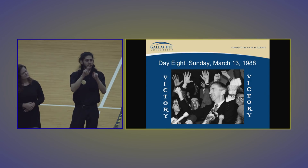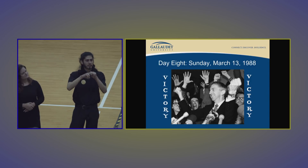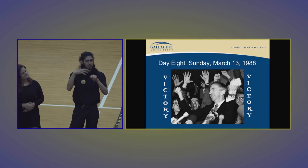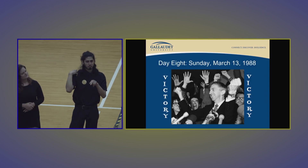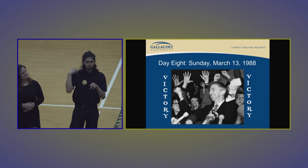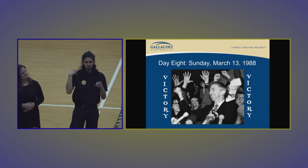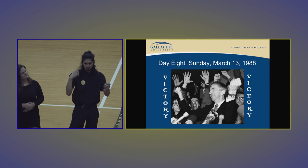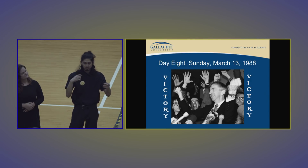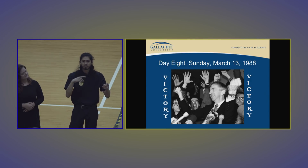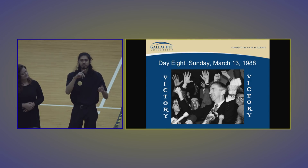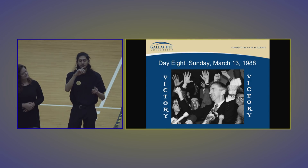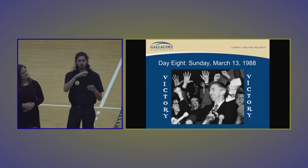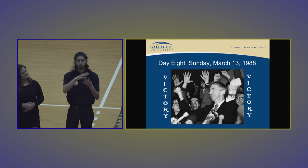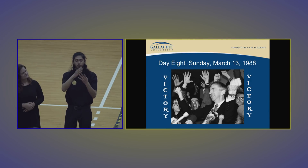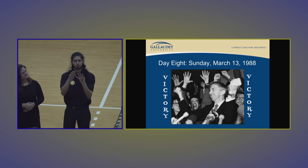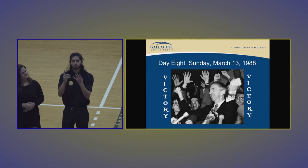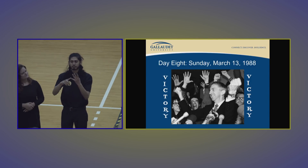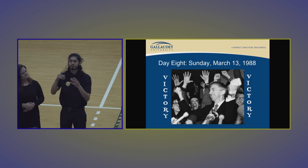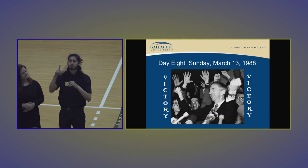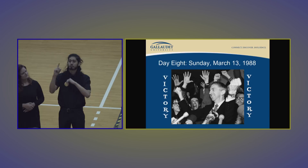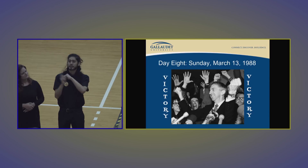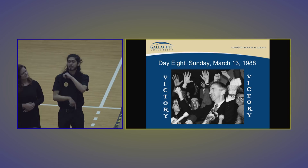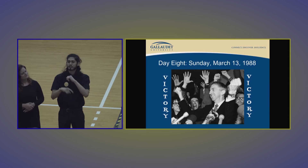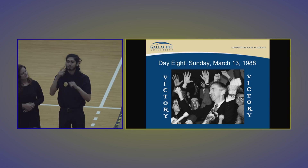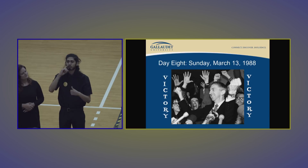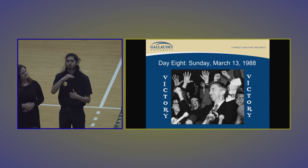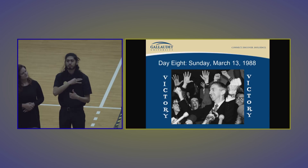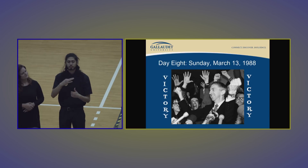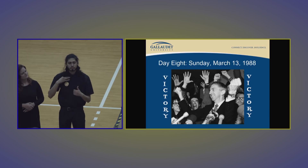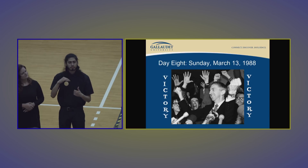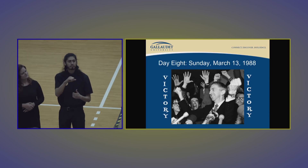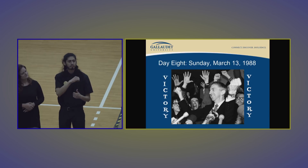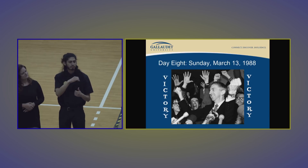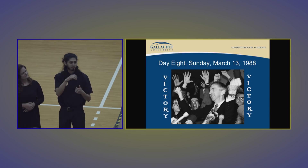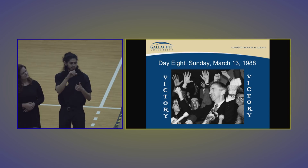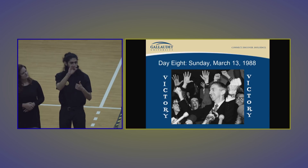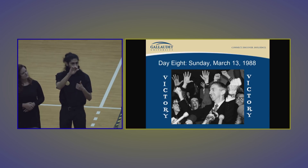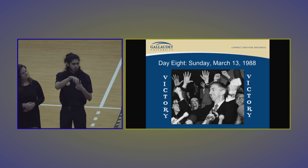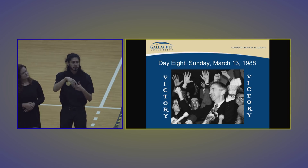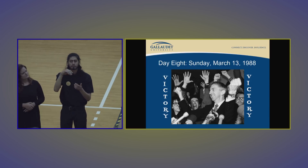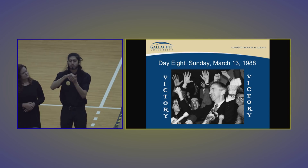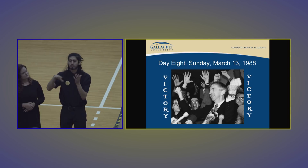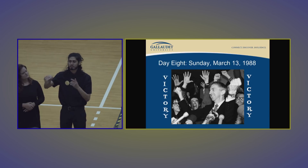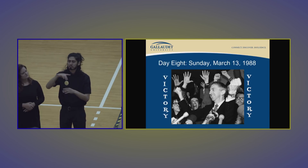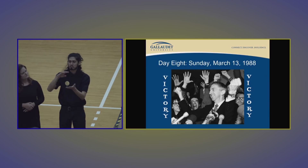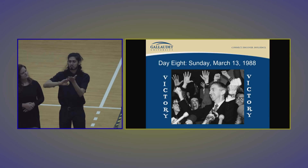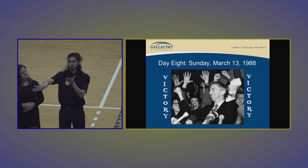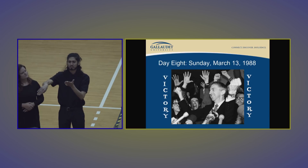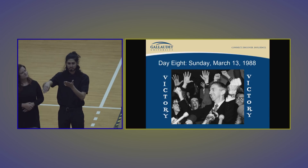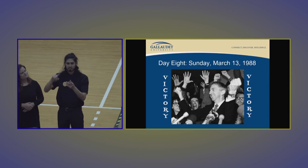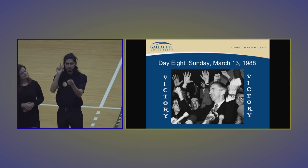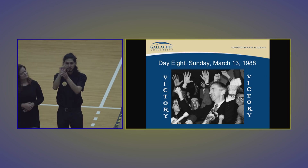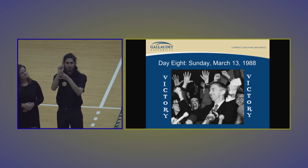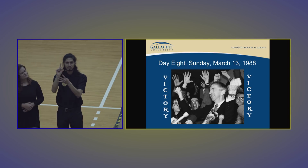members. And at that time, Phil Braven was chosen as the chair of the Board of Trustees. And